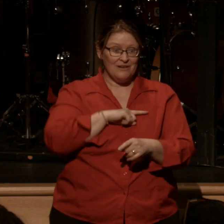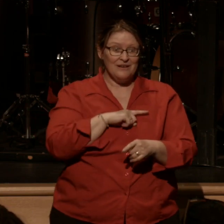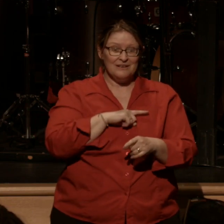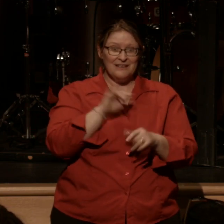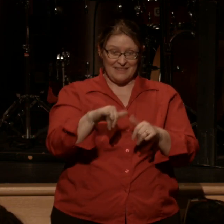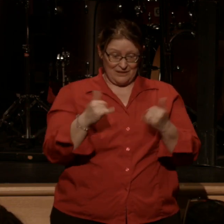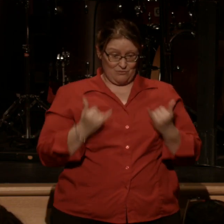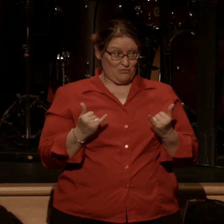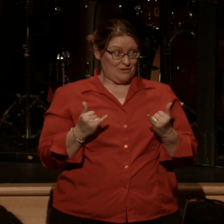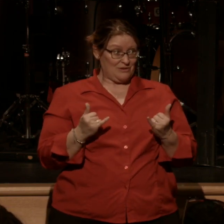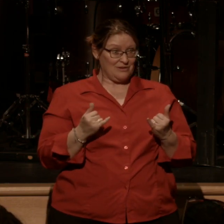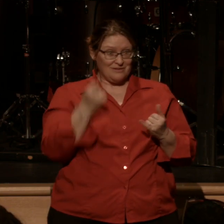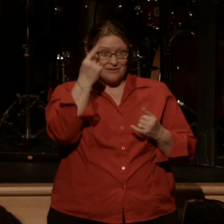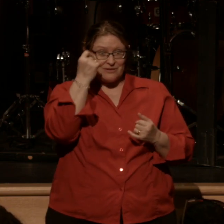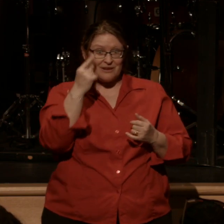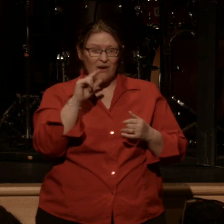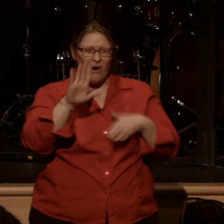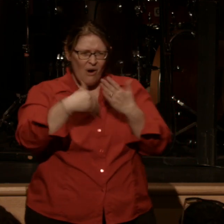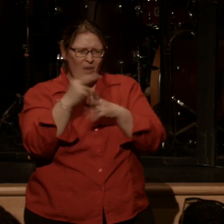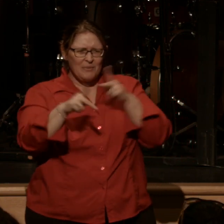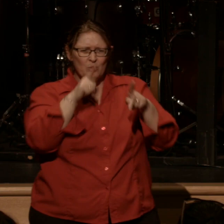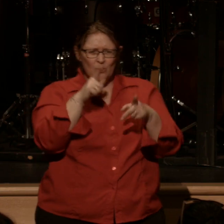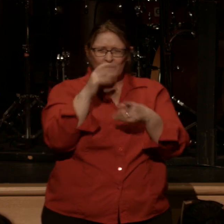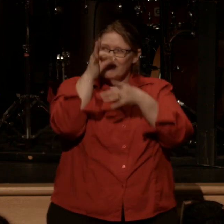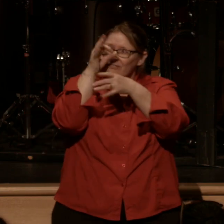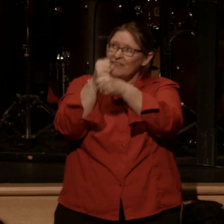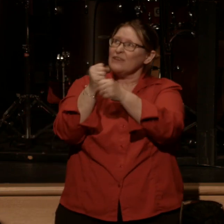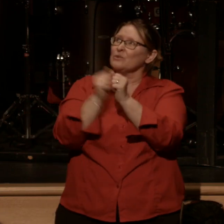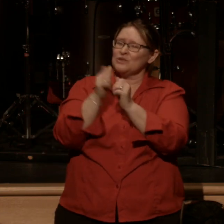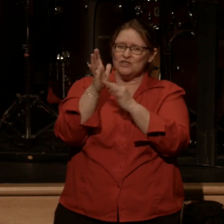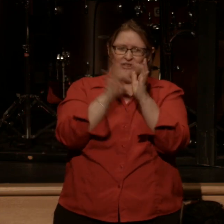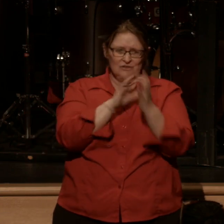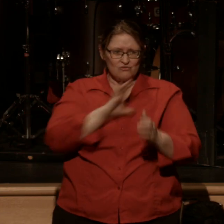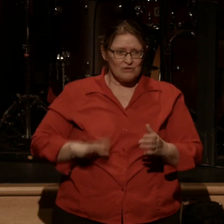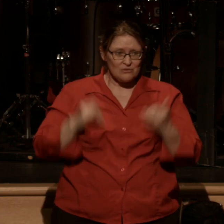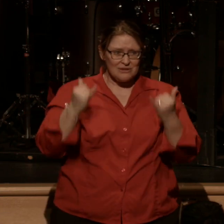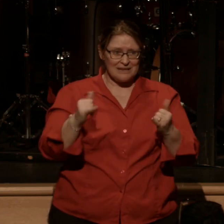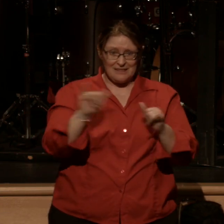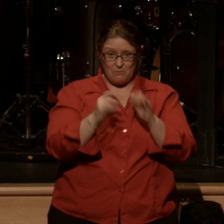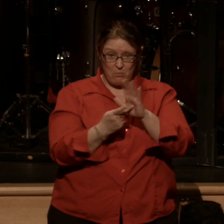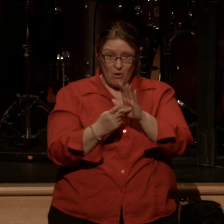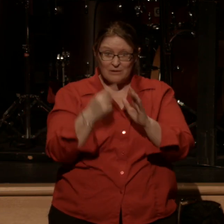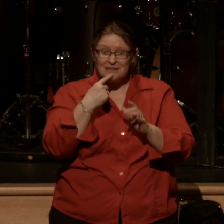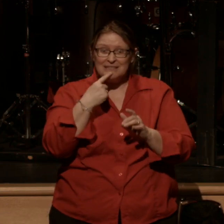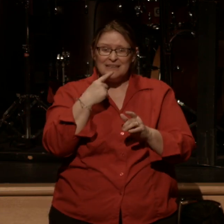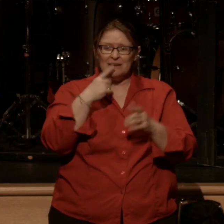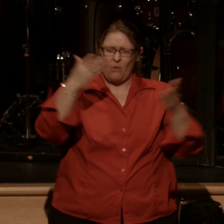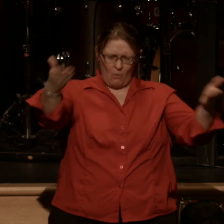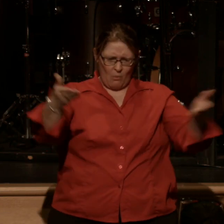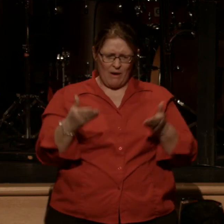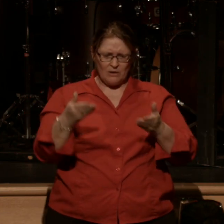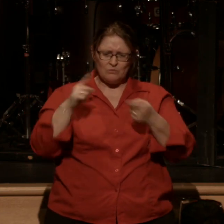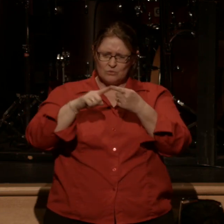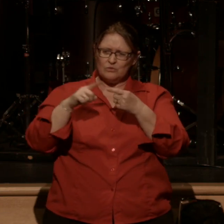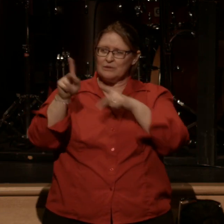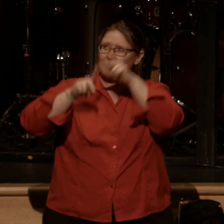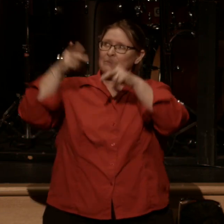It's a present reality. Everyone who puts their faith in Jesus Christ today, as Paul said, gets welcomed into the people of